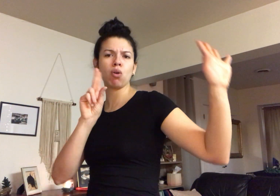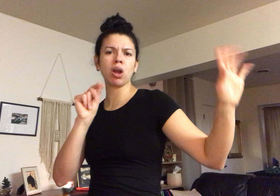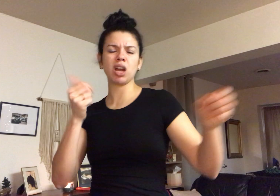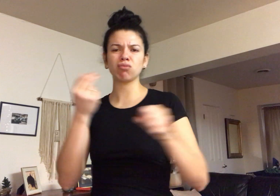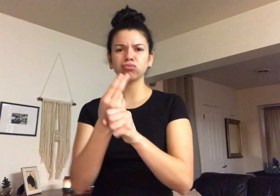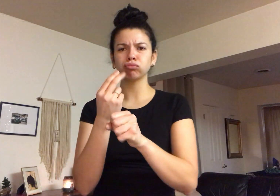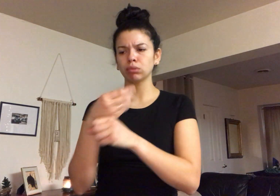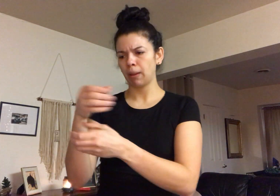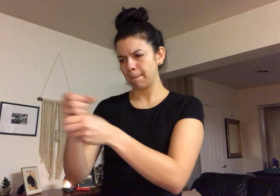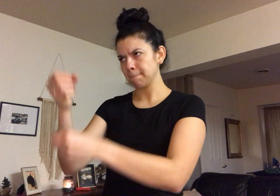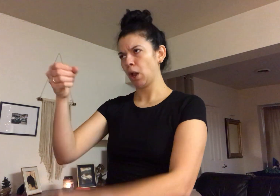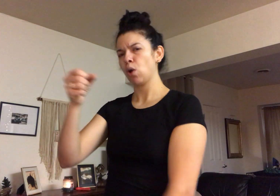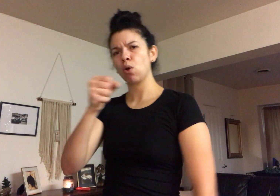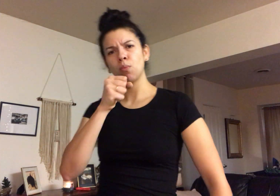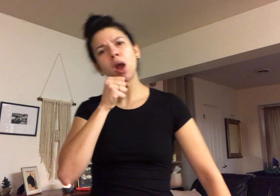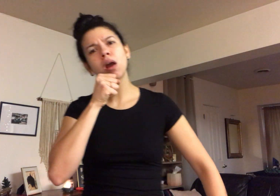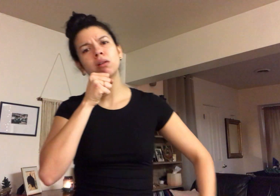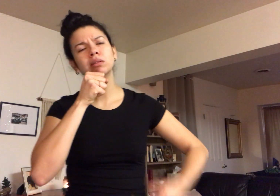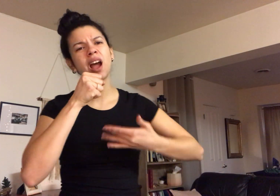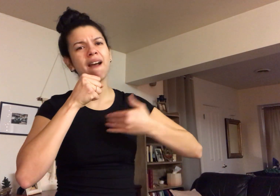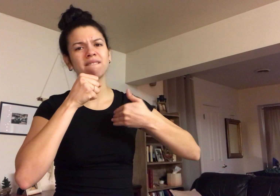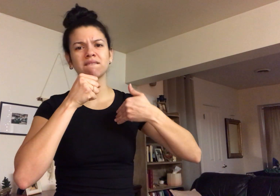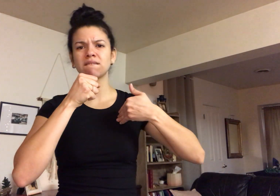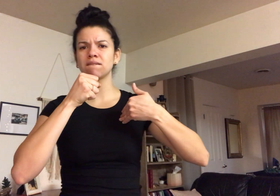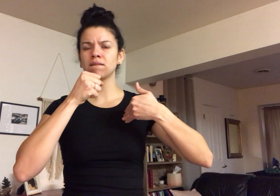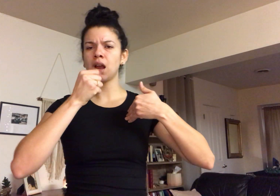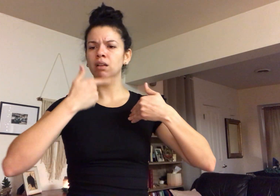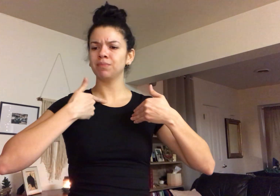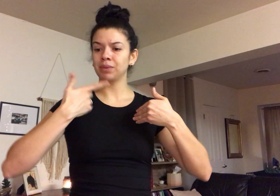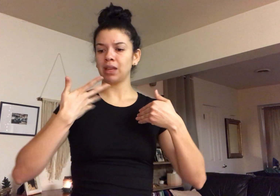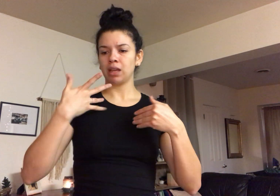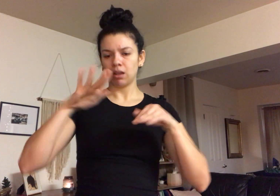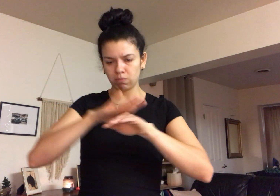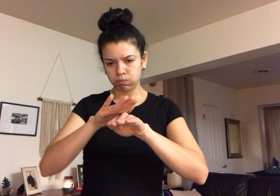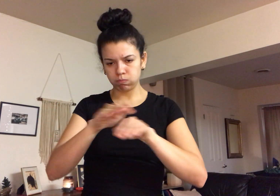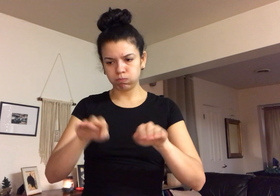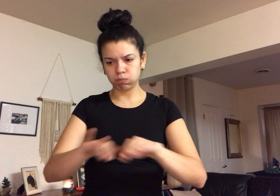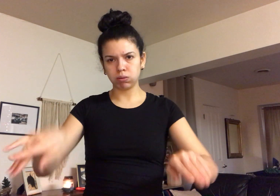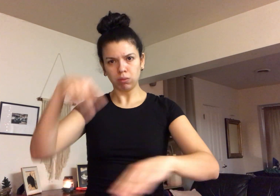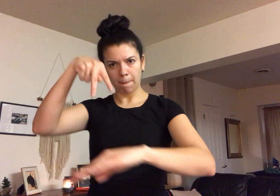a stage on the underside of my inhibition. Because who has to